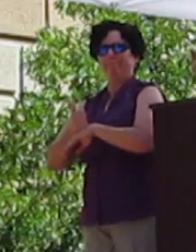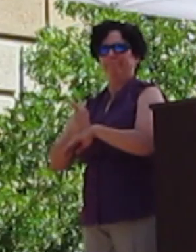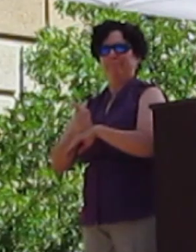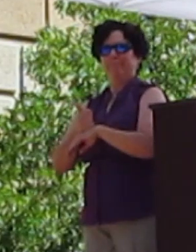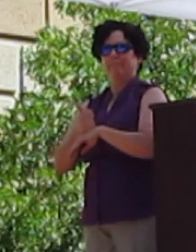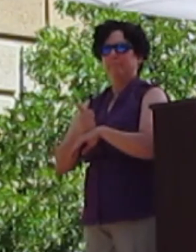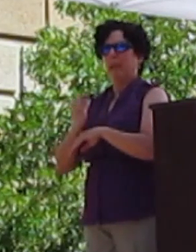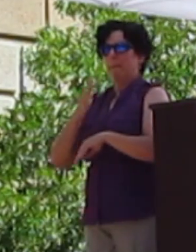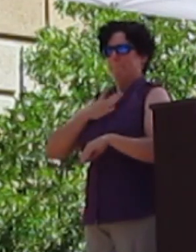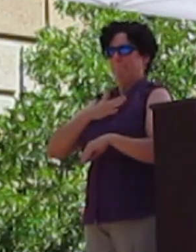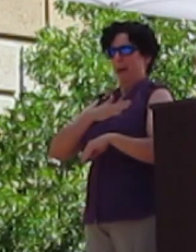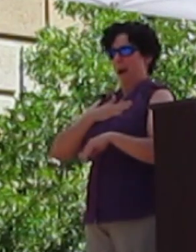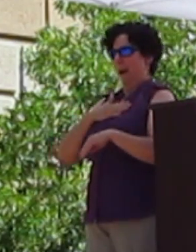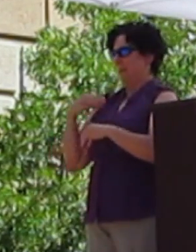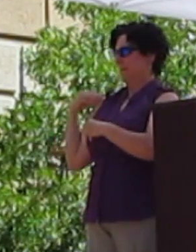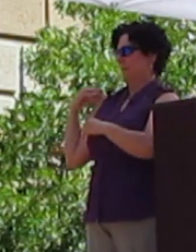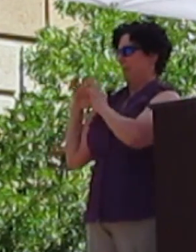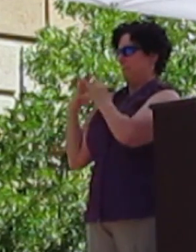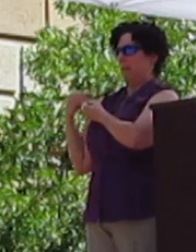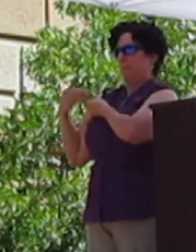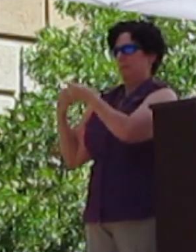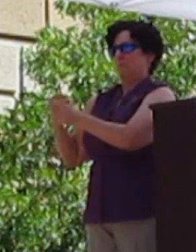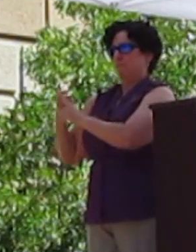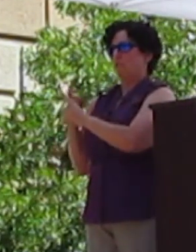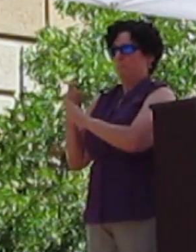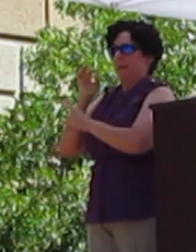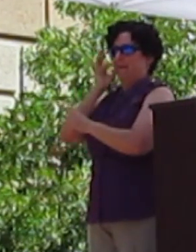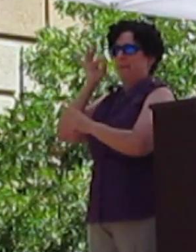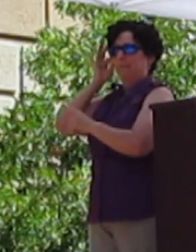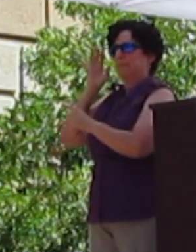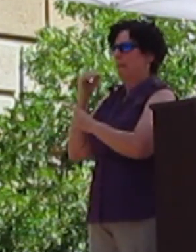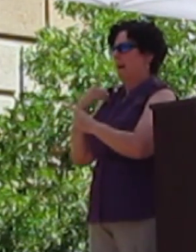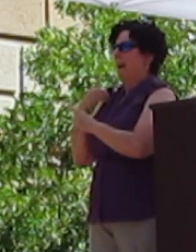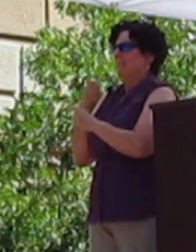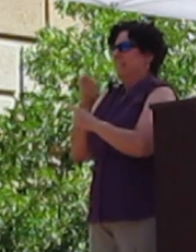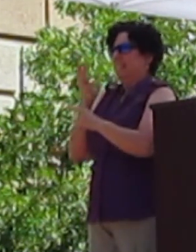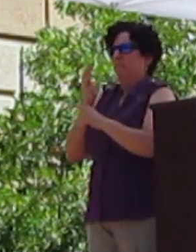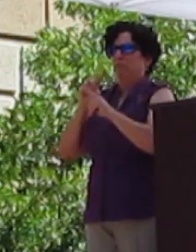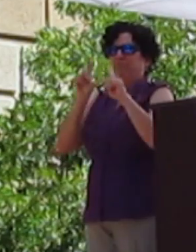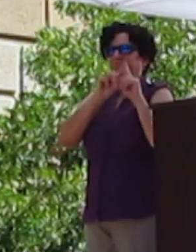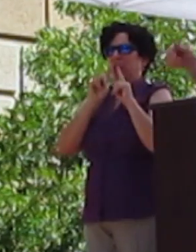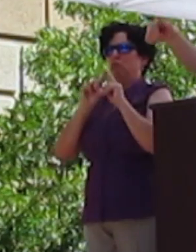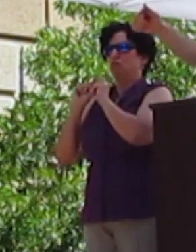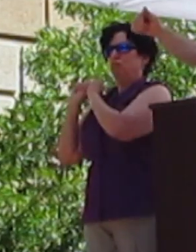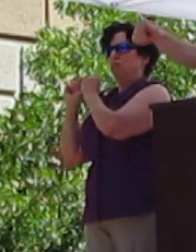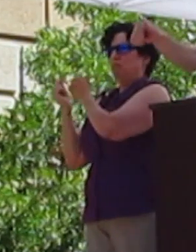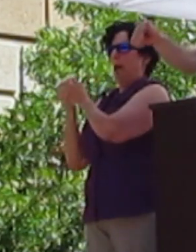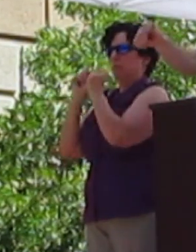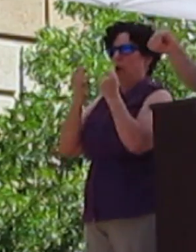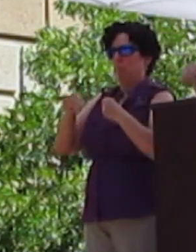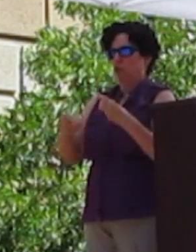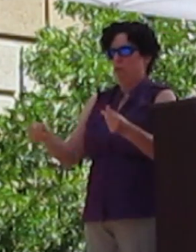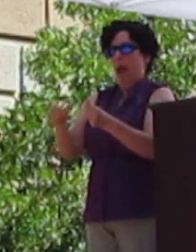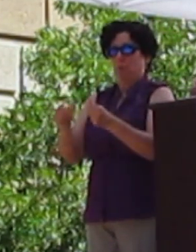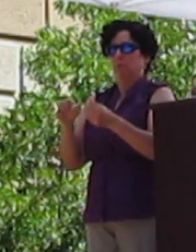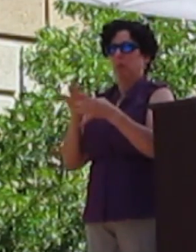ancestors were from the Penobscot tribe of the Abenaki Nation. I also have a lot of relatives from the Yurok and Ojibwa nations. The ground that you're standing on right